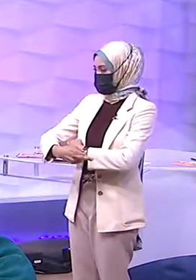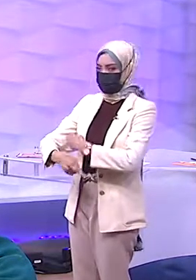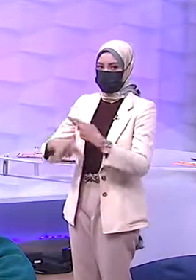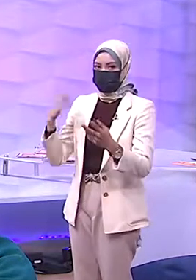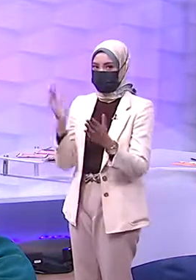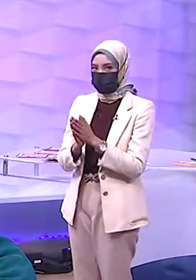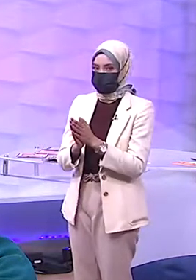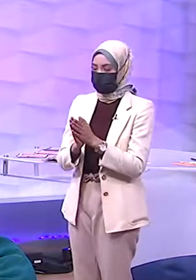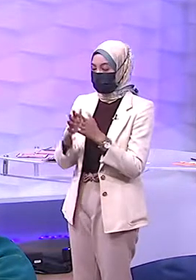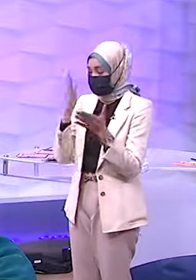watching